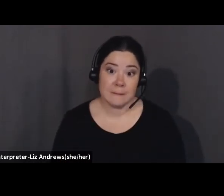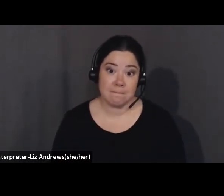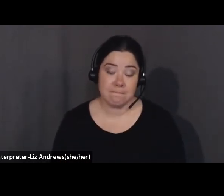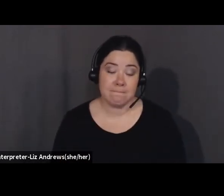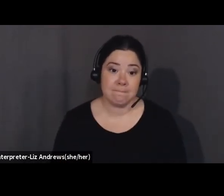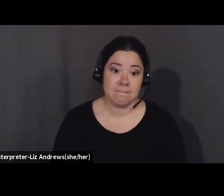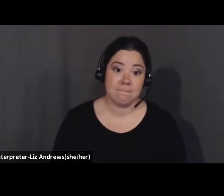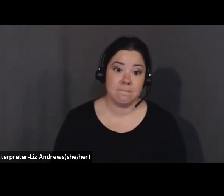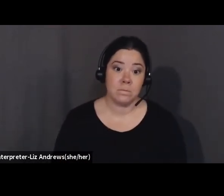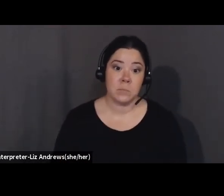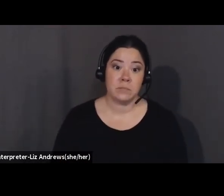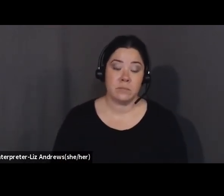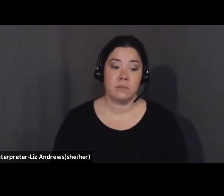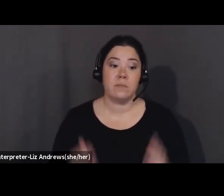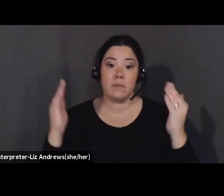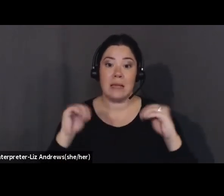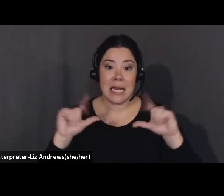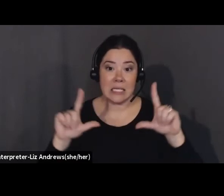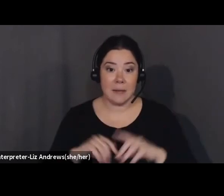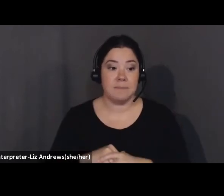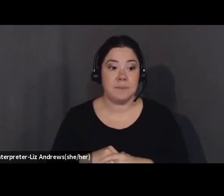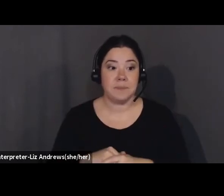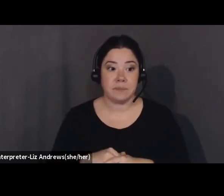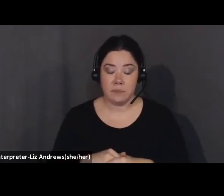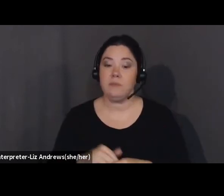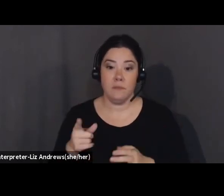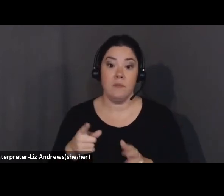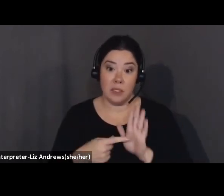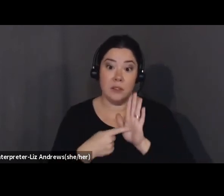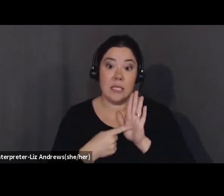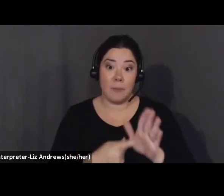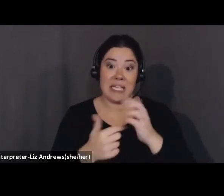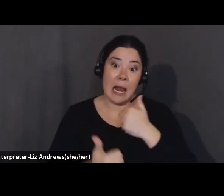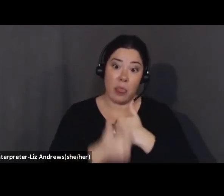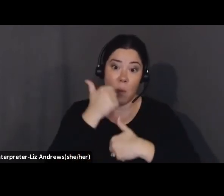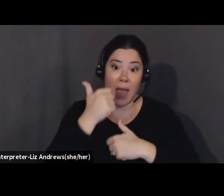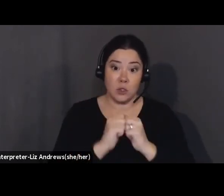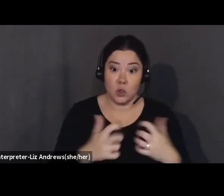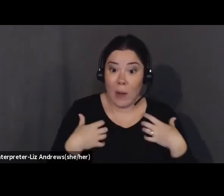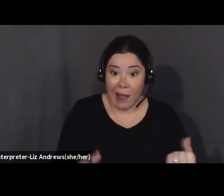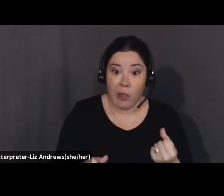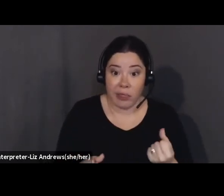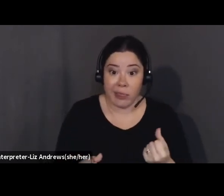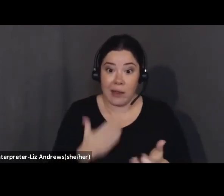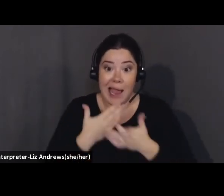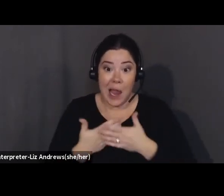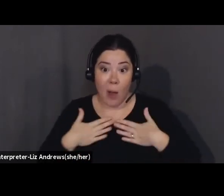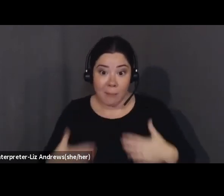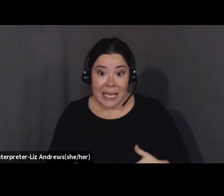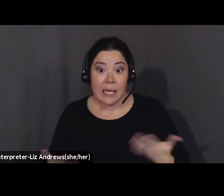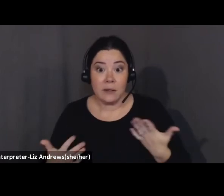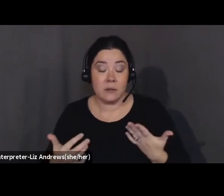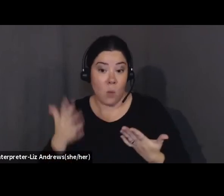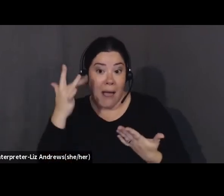they present, next slide, please. They present a threat to health and well-being due to the risk for